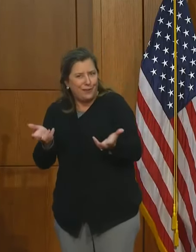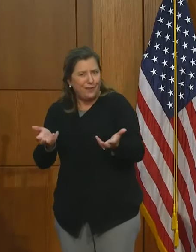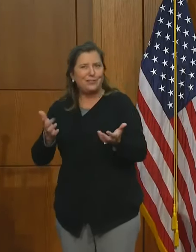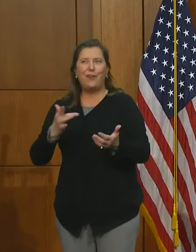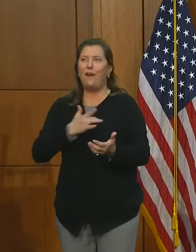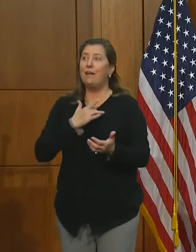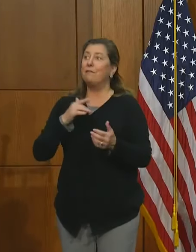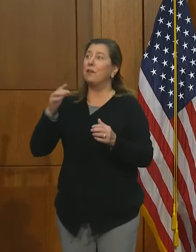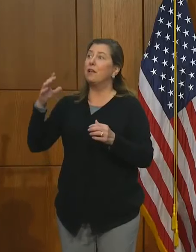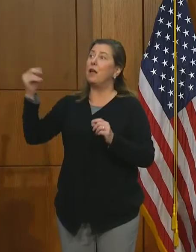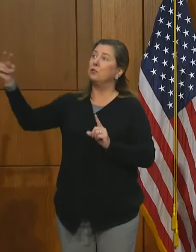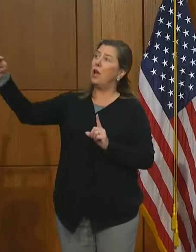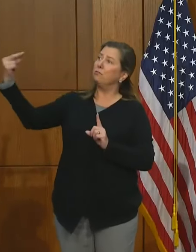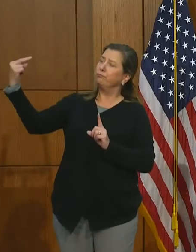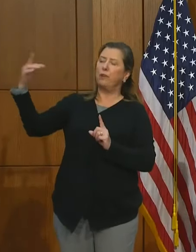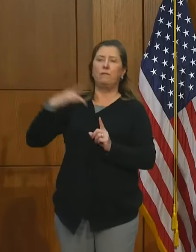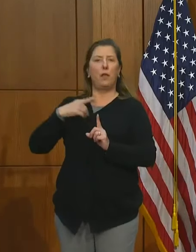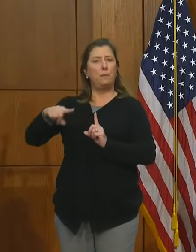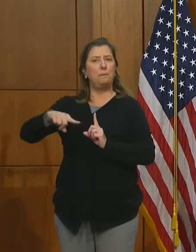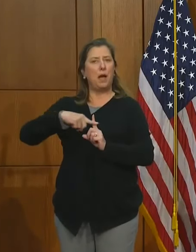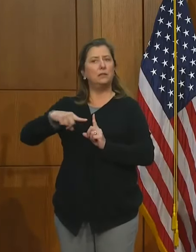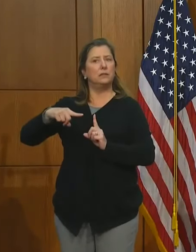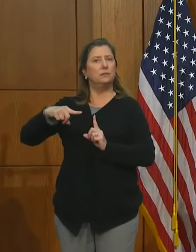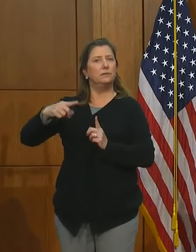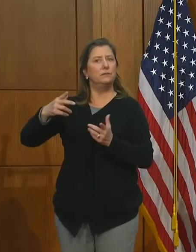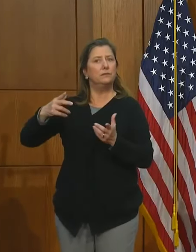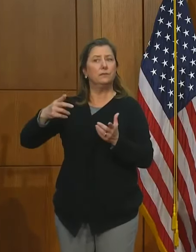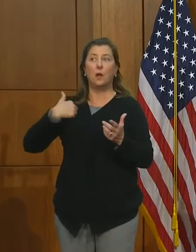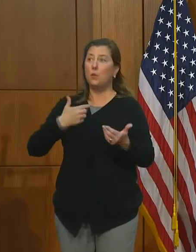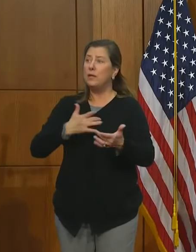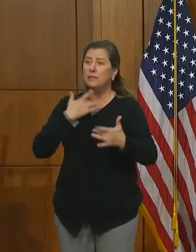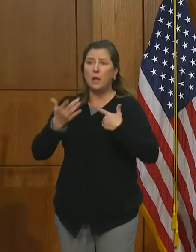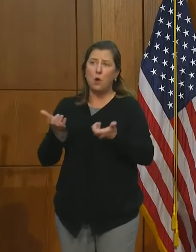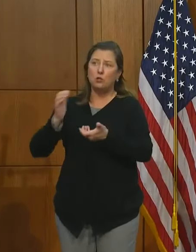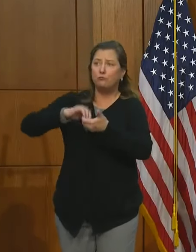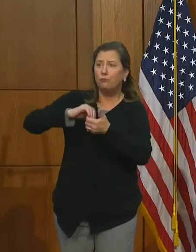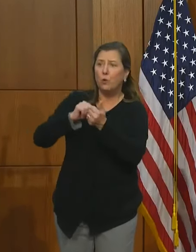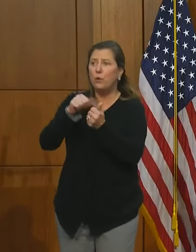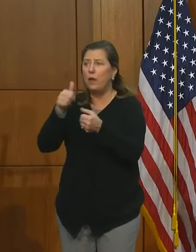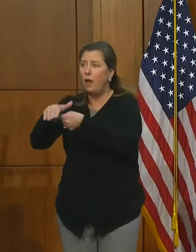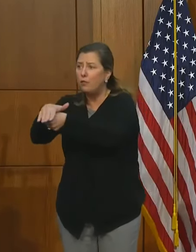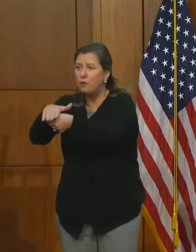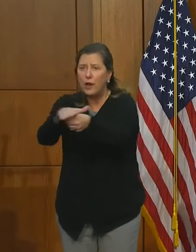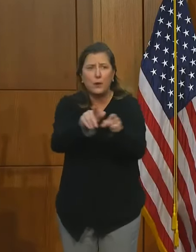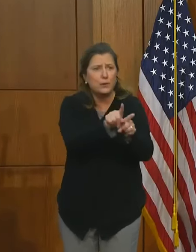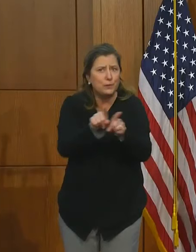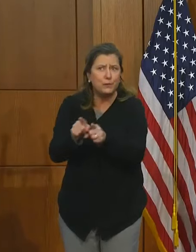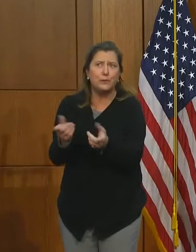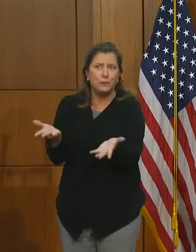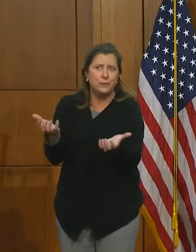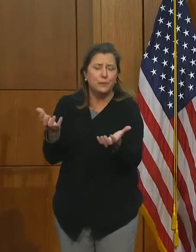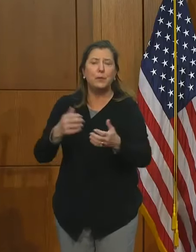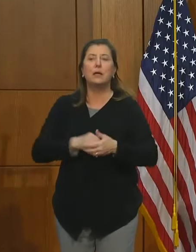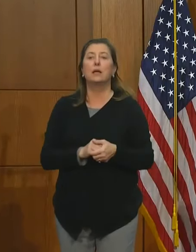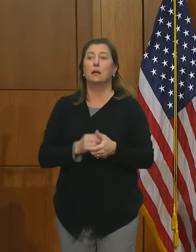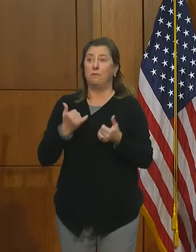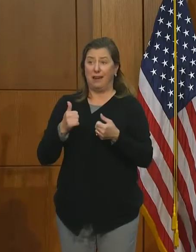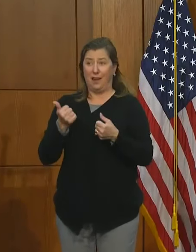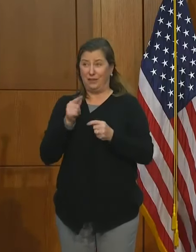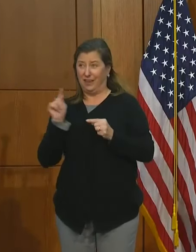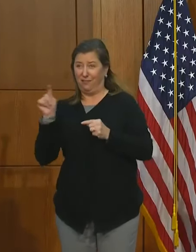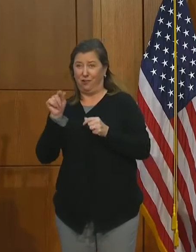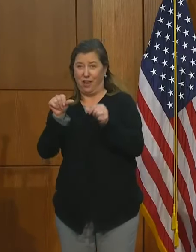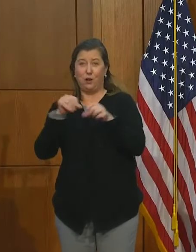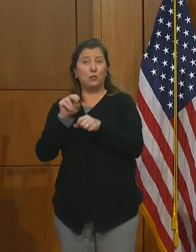that we're being perceived very positively, and we're excited to partner with other localities. Right now, there are several localities